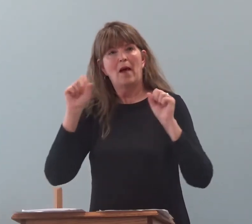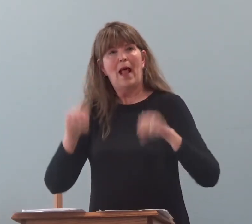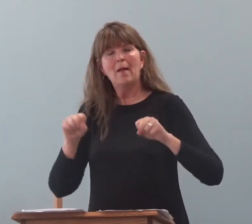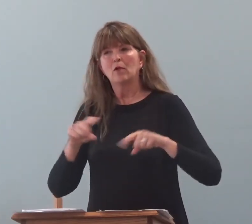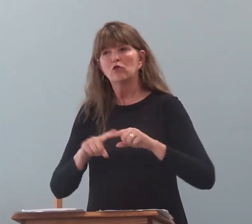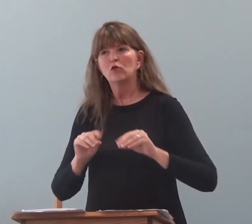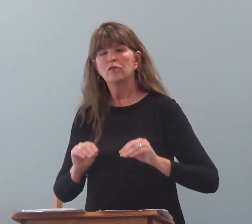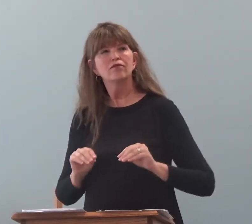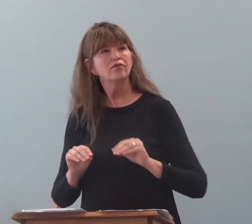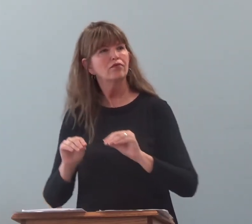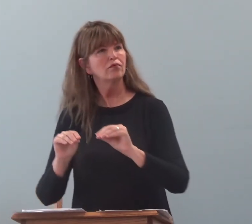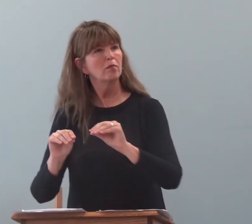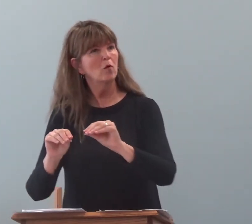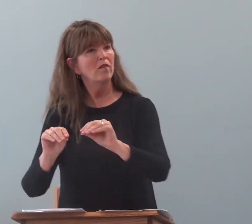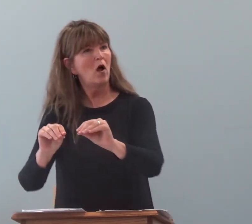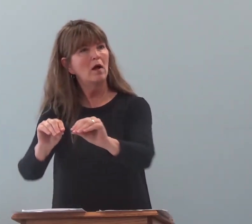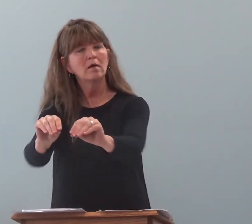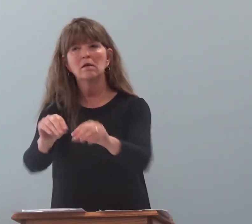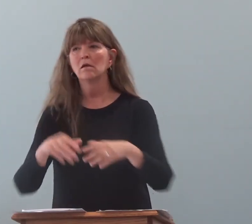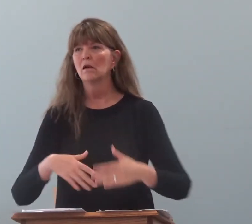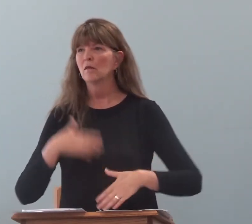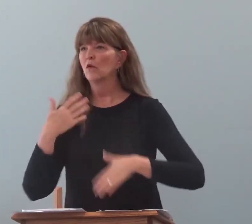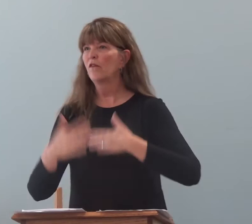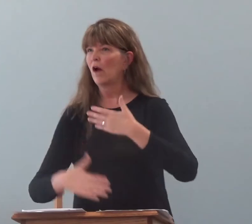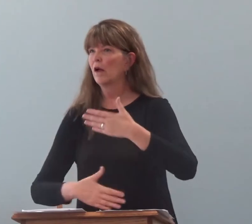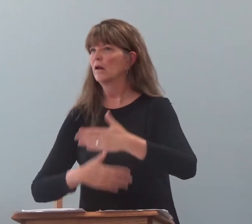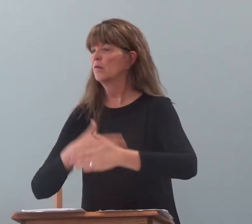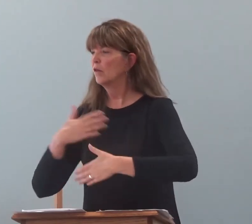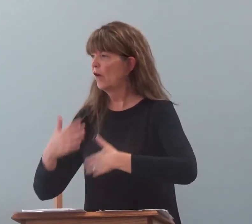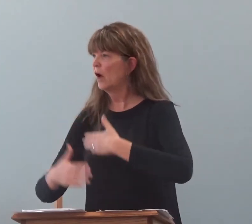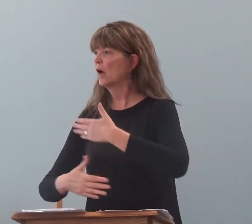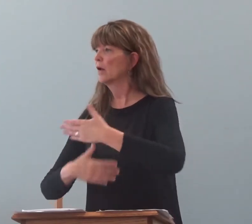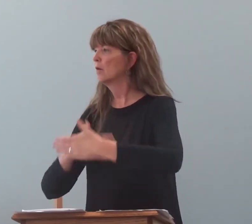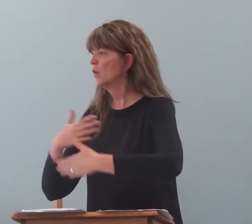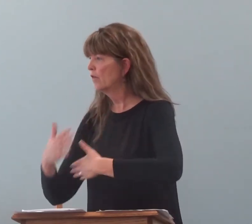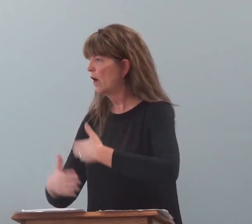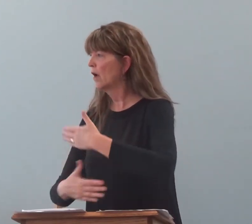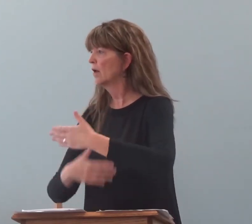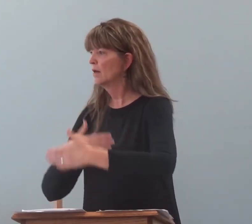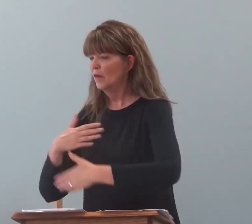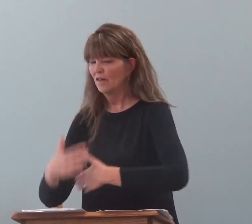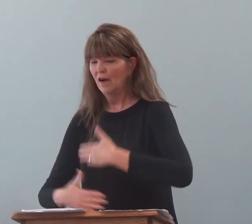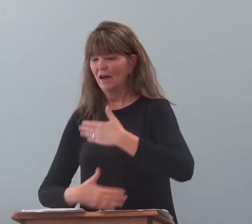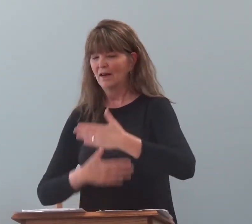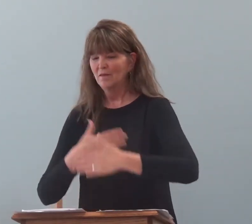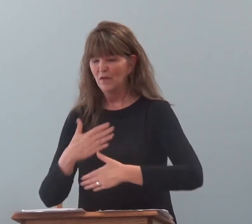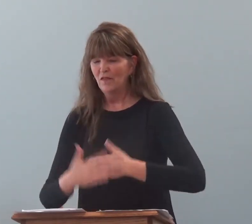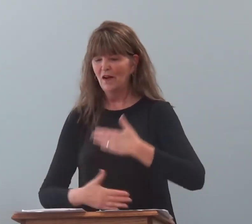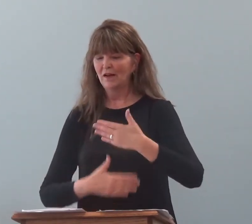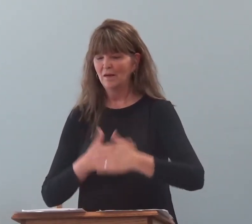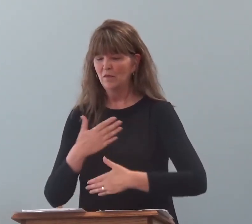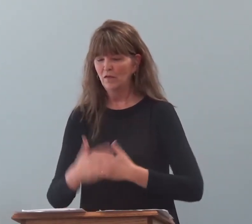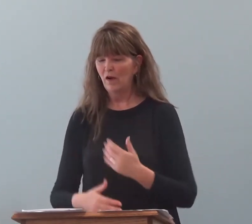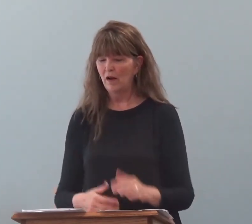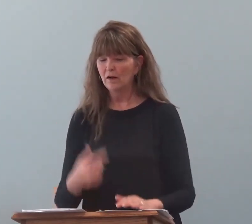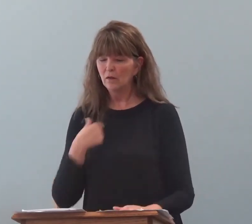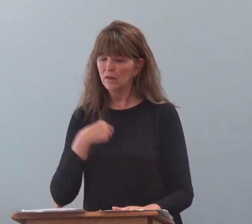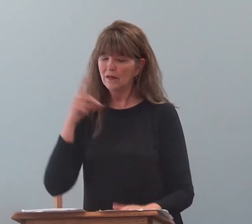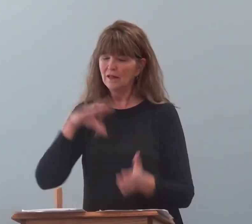help. Some people are just able to go with the flow and move on. And sometimes